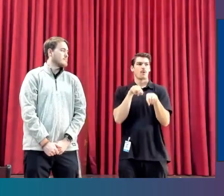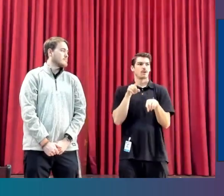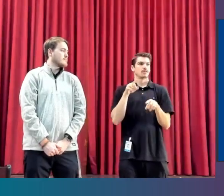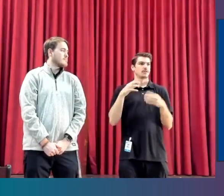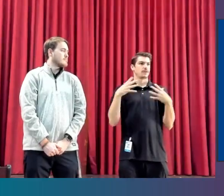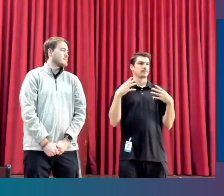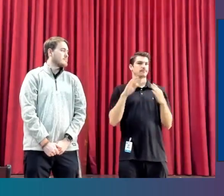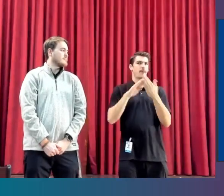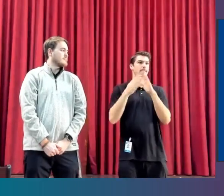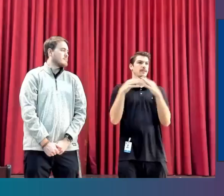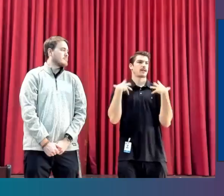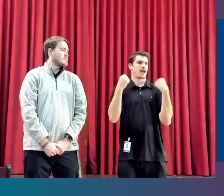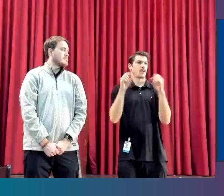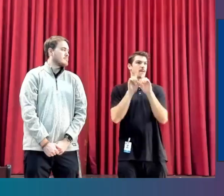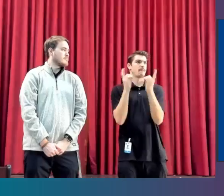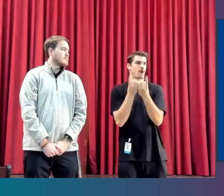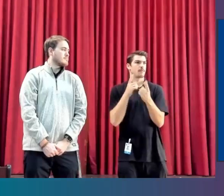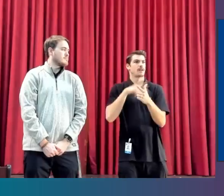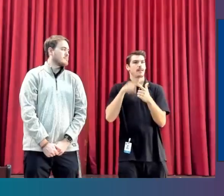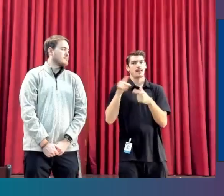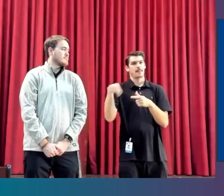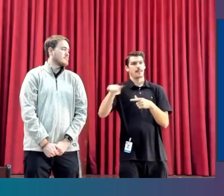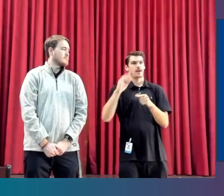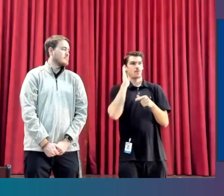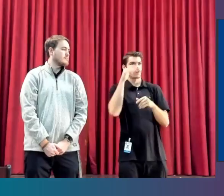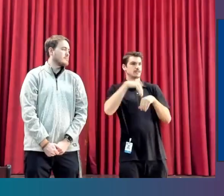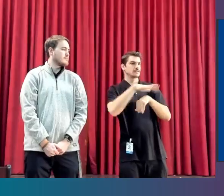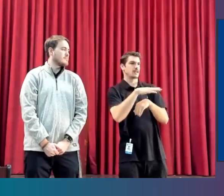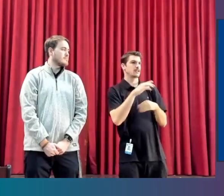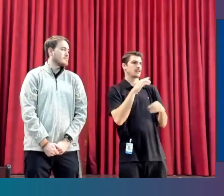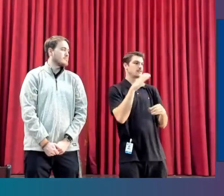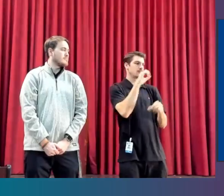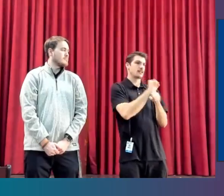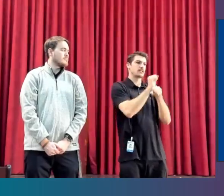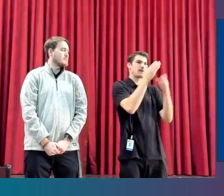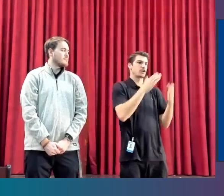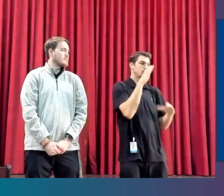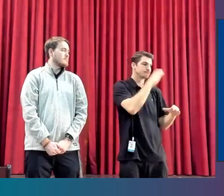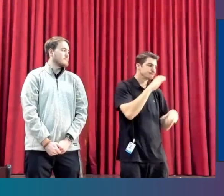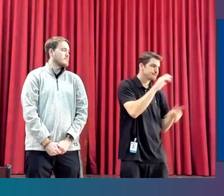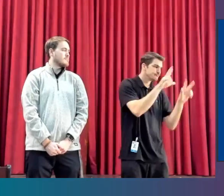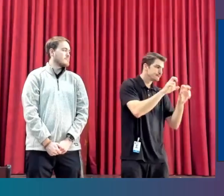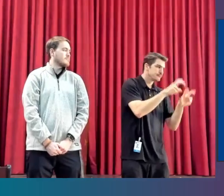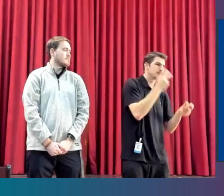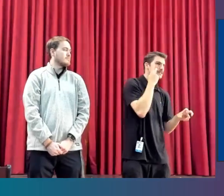department. And they'll send an inspector out to the property in the same way.